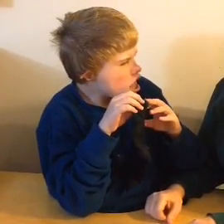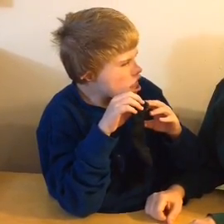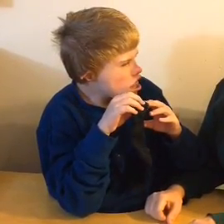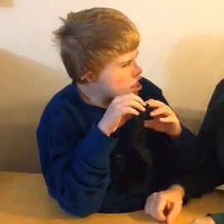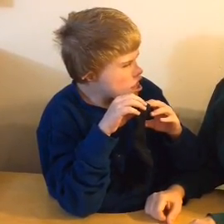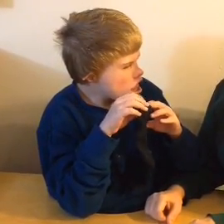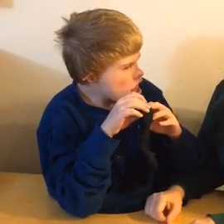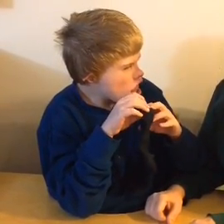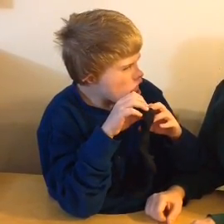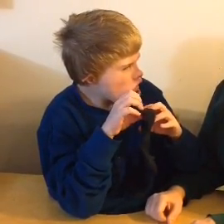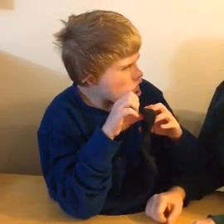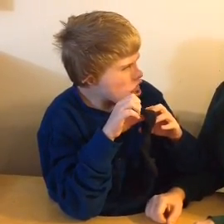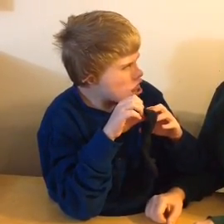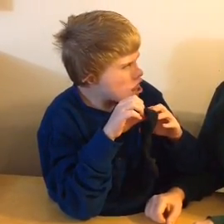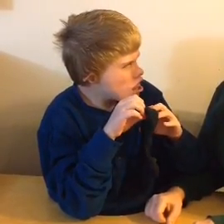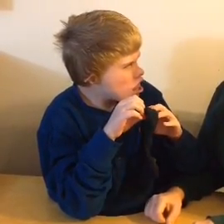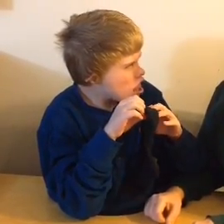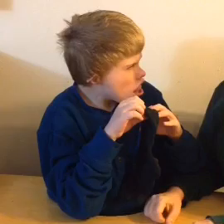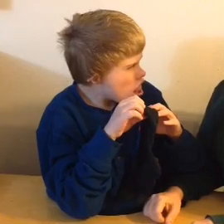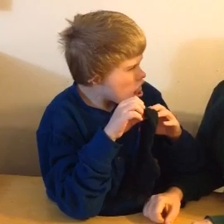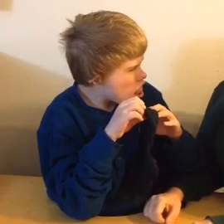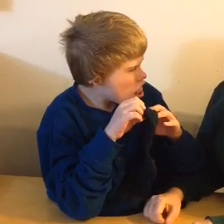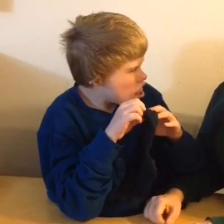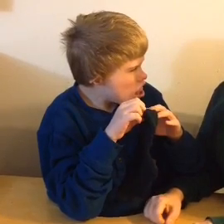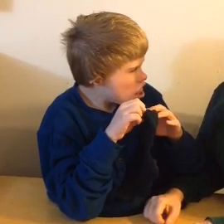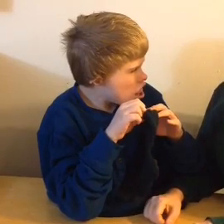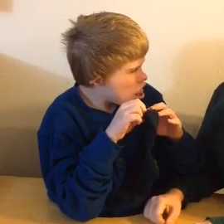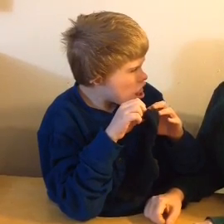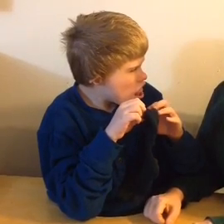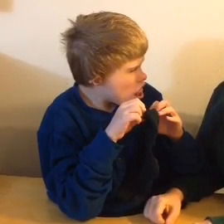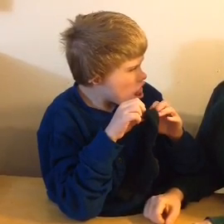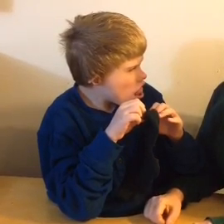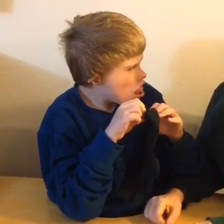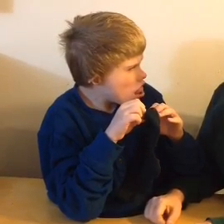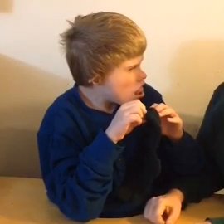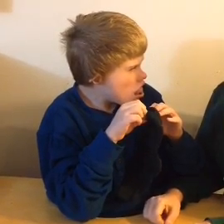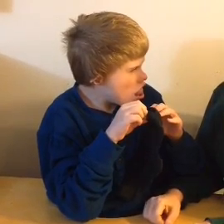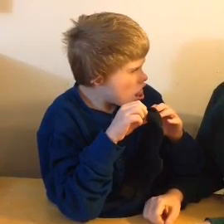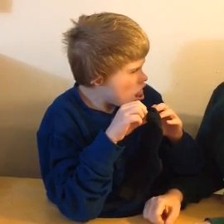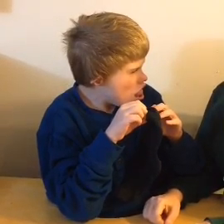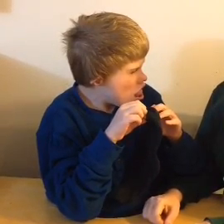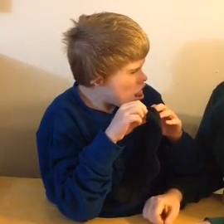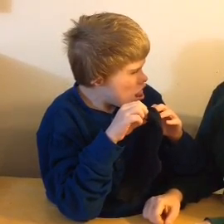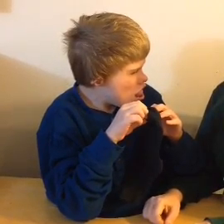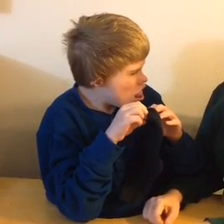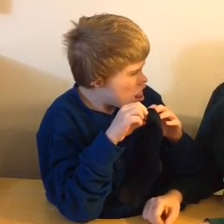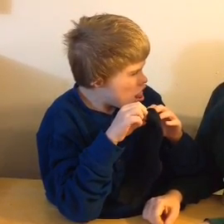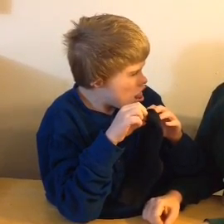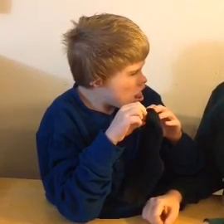What you think? What you think? Huh? What you think, big boy?